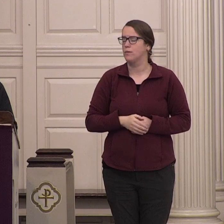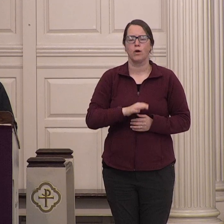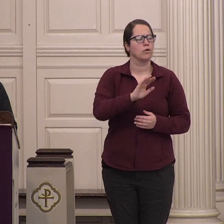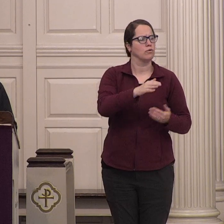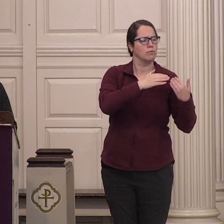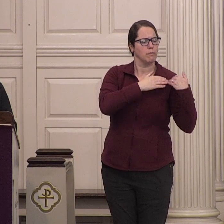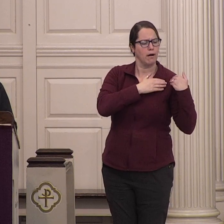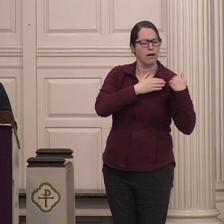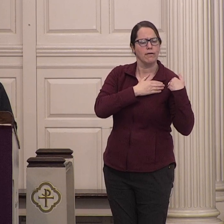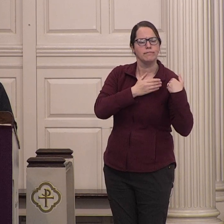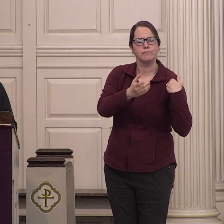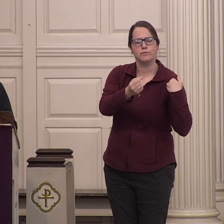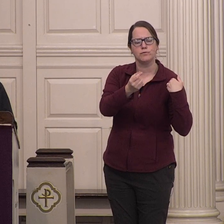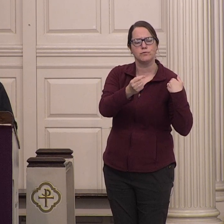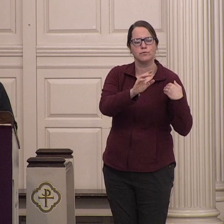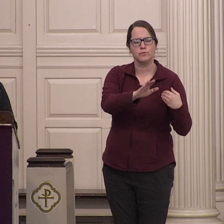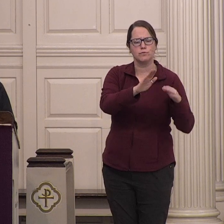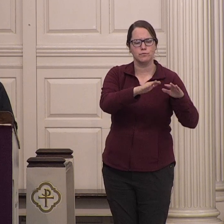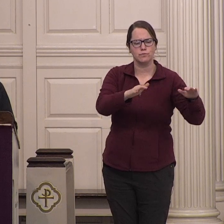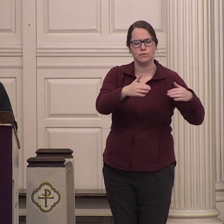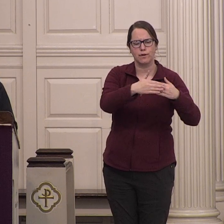my covenant throughout the ages."